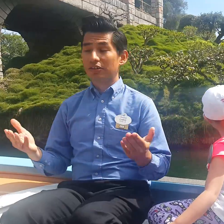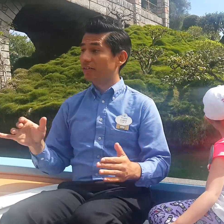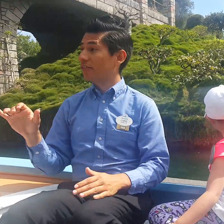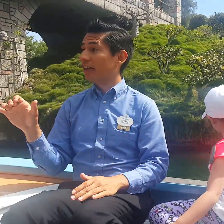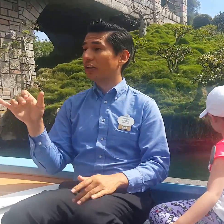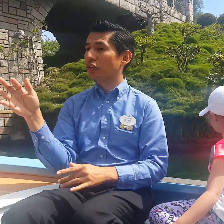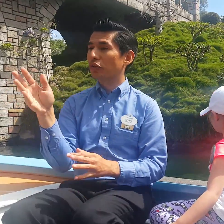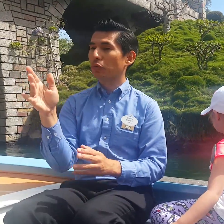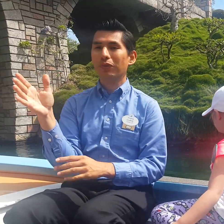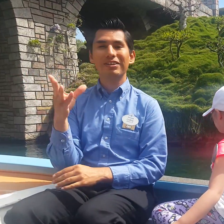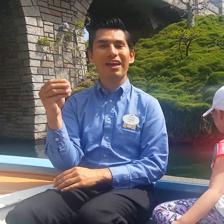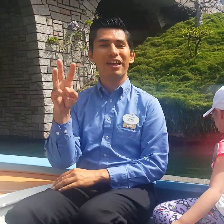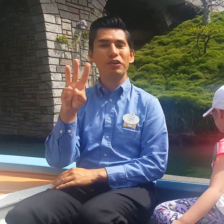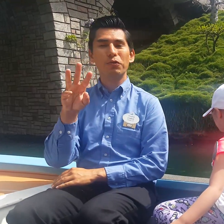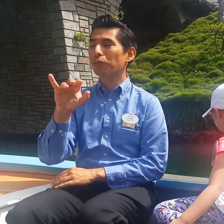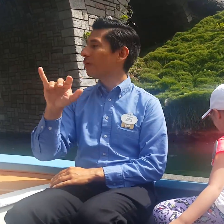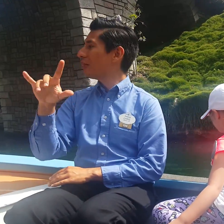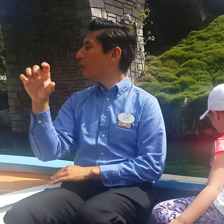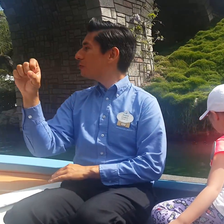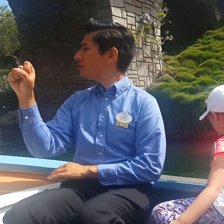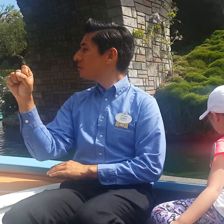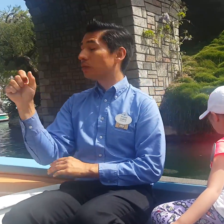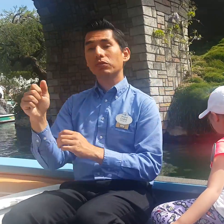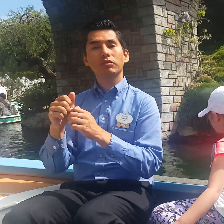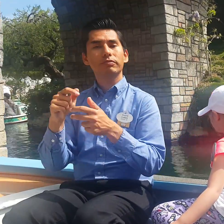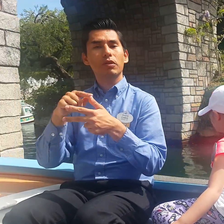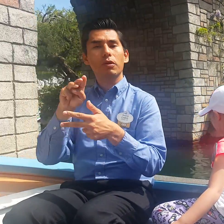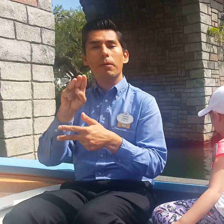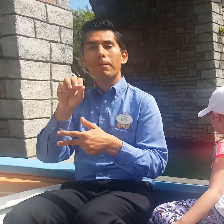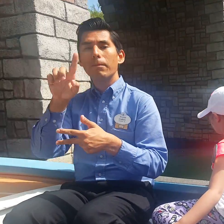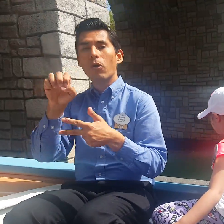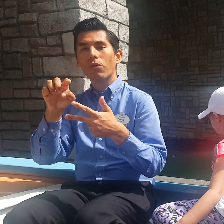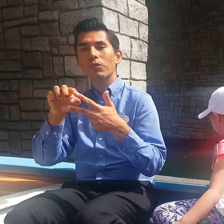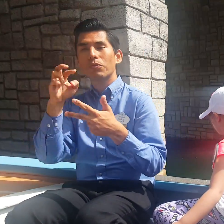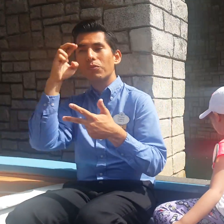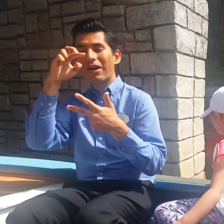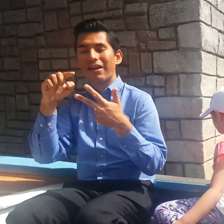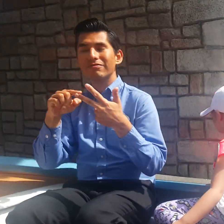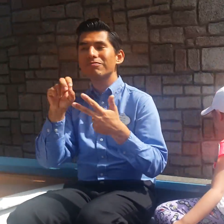Willows, with Mole, Rat, and Mr. Toad, whose stately manner is coming up just to our left.